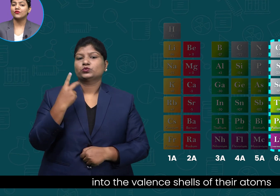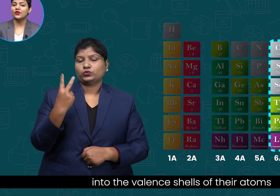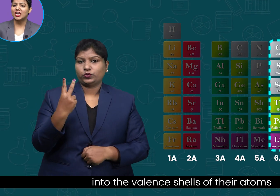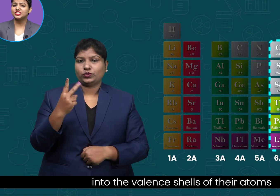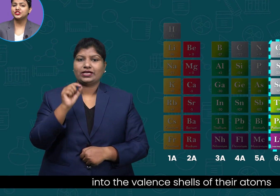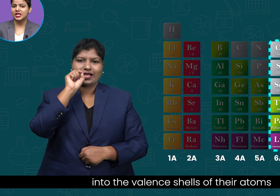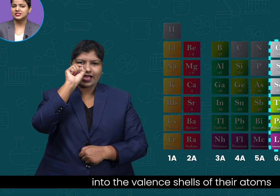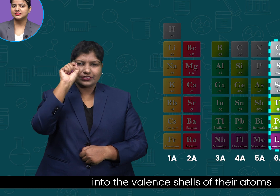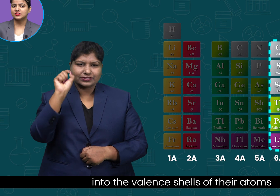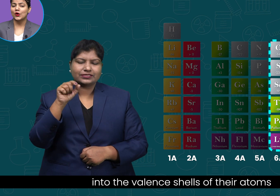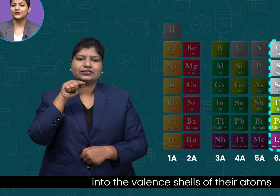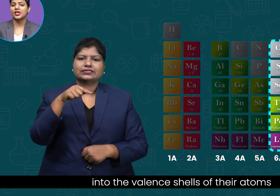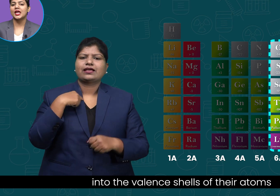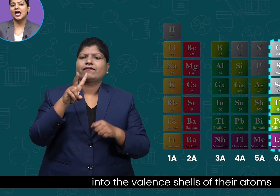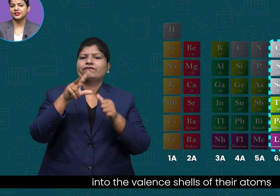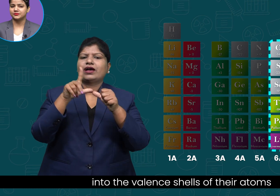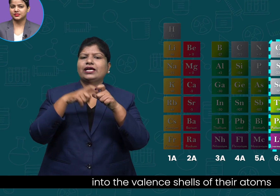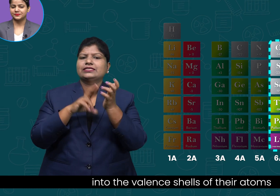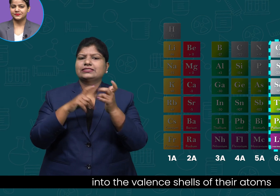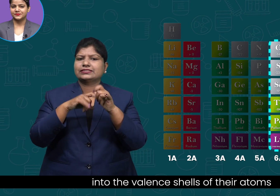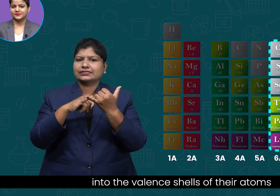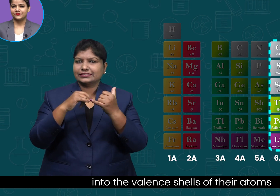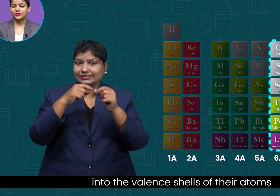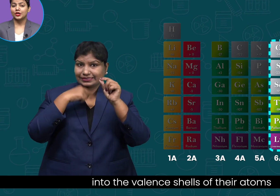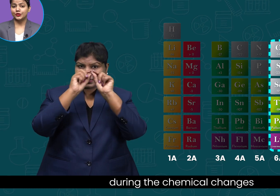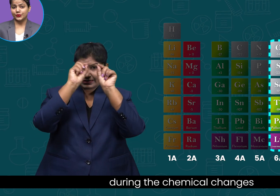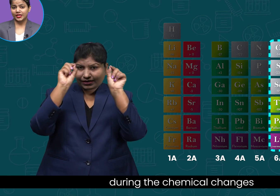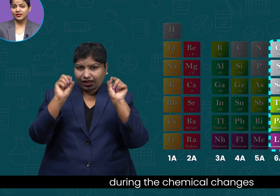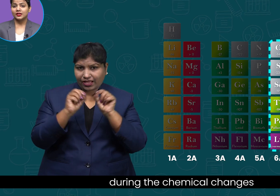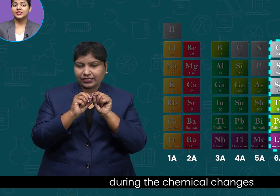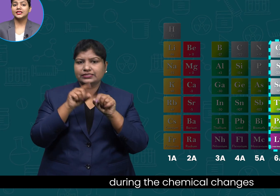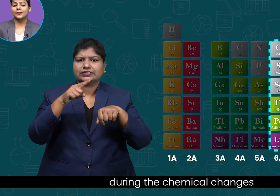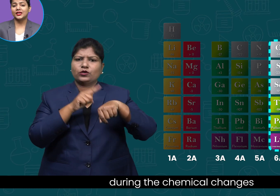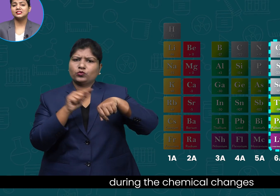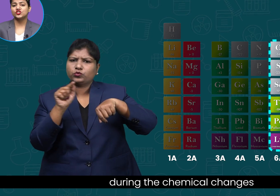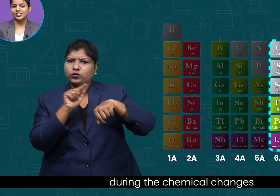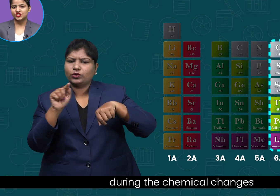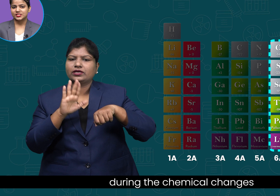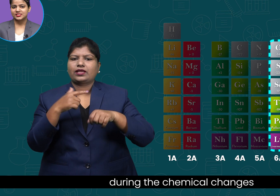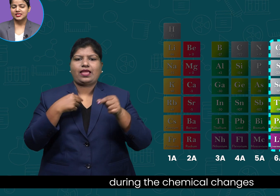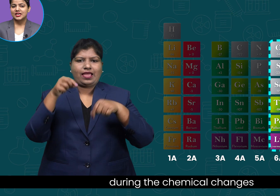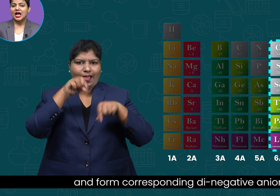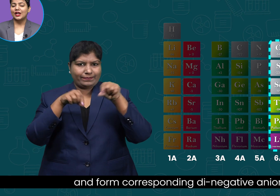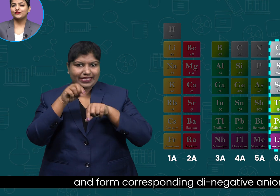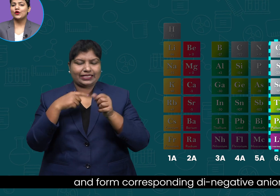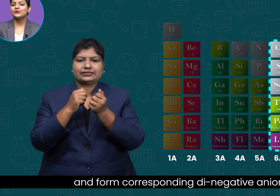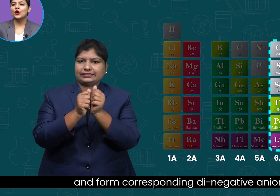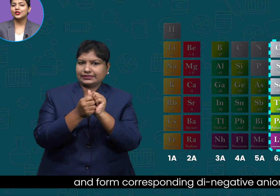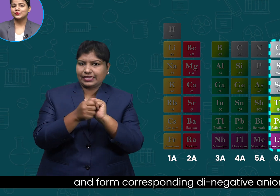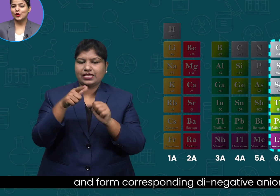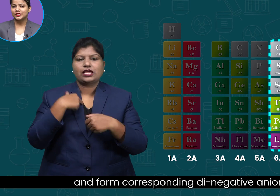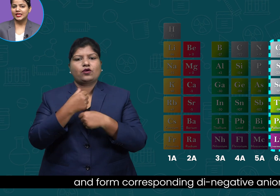into the valence shells of their atoms during the chemical changes and